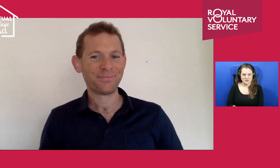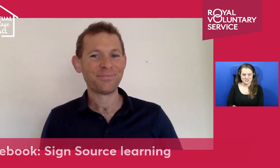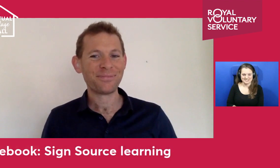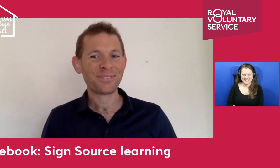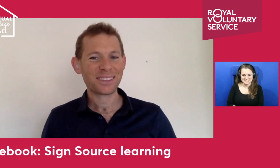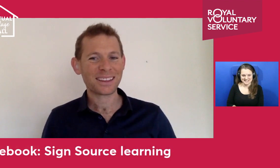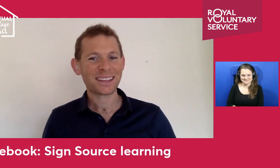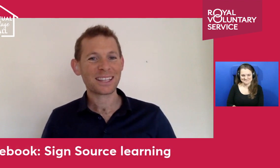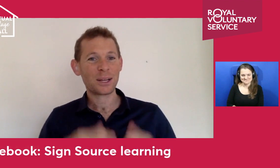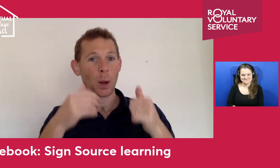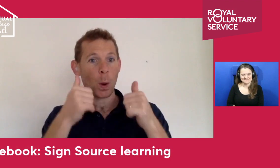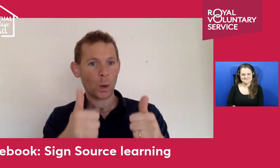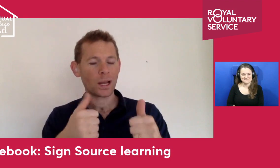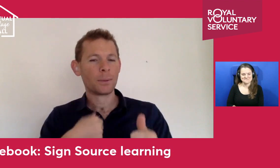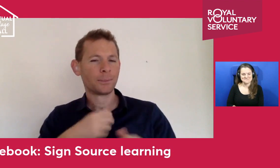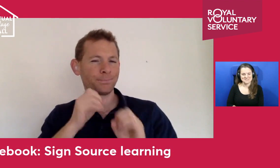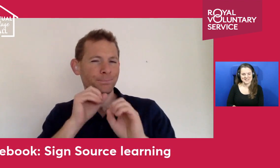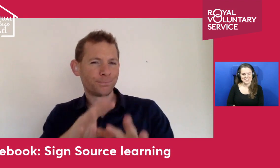she's the one translating.